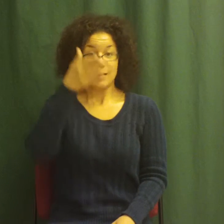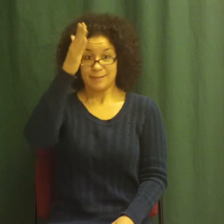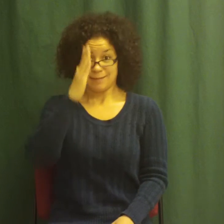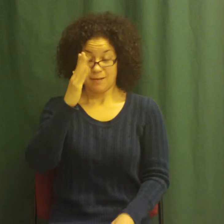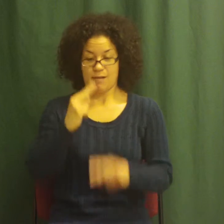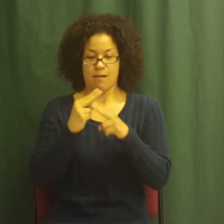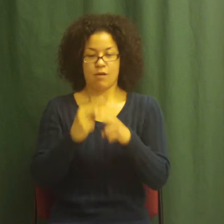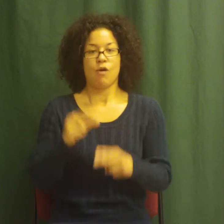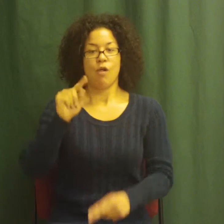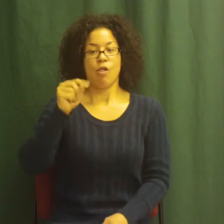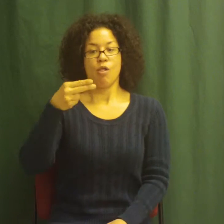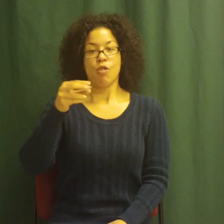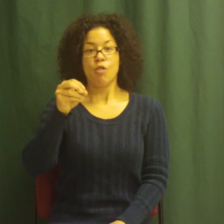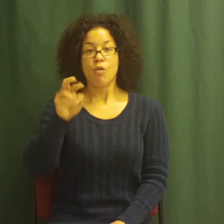Myth number 2.